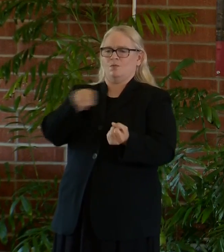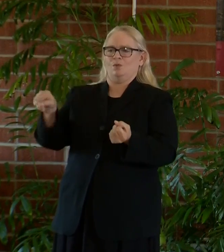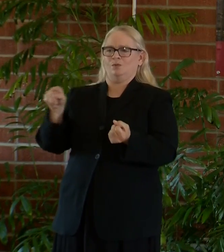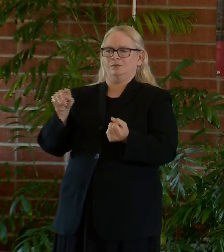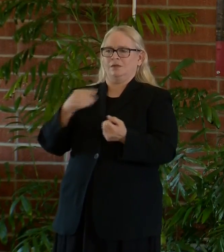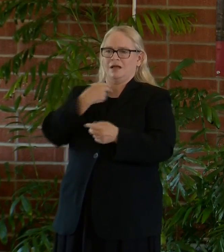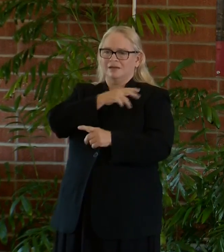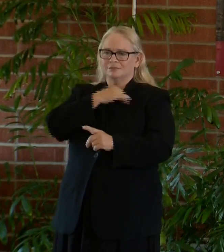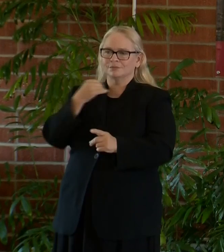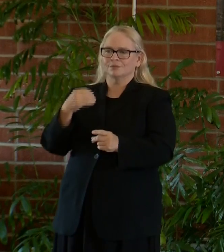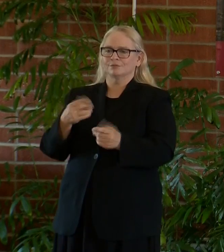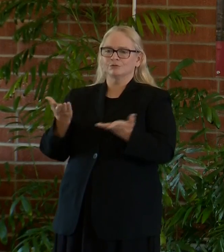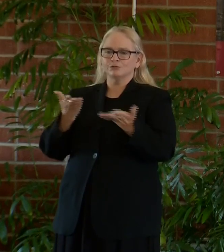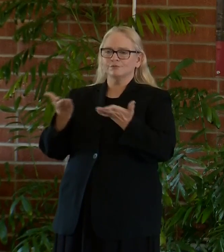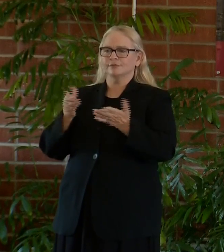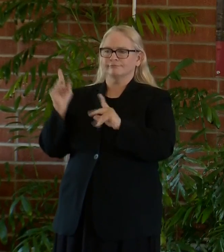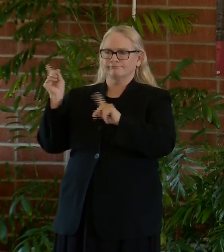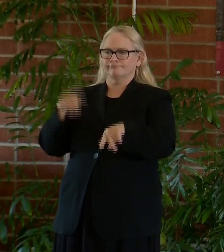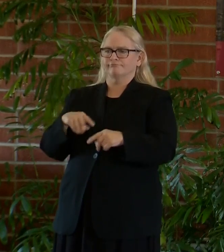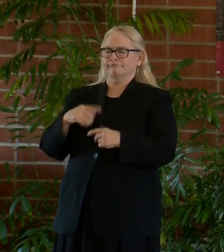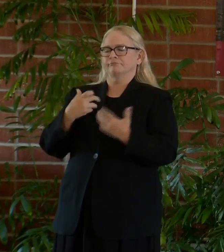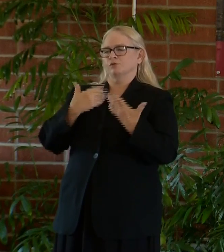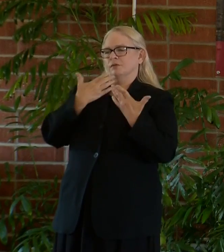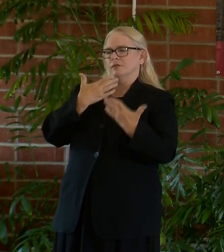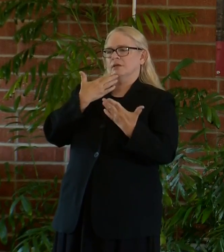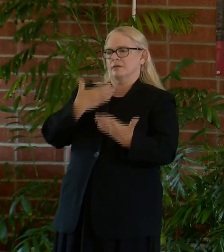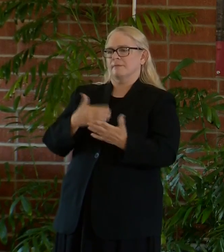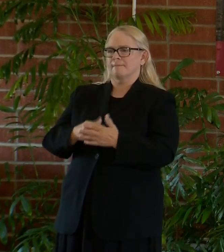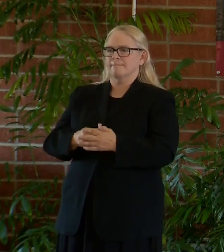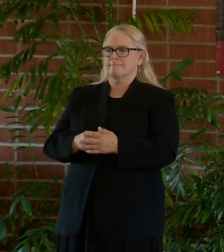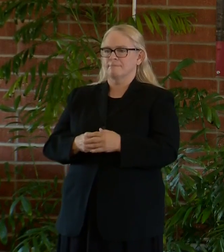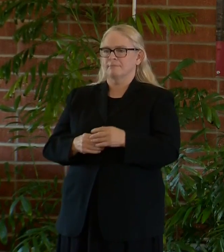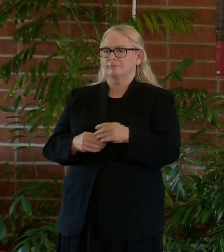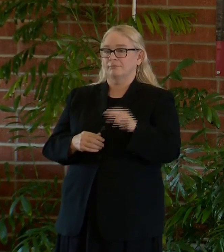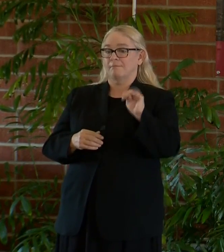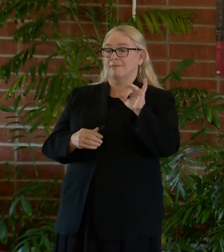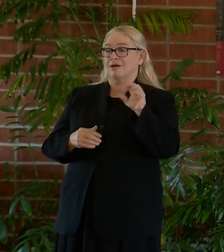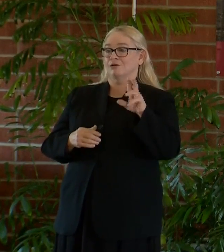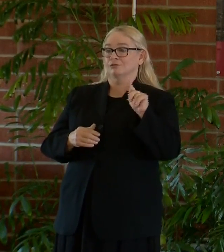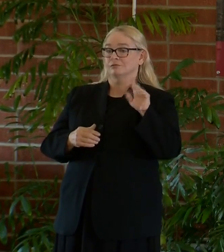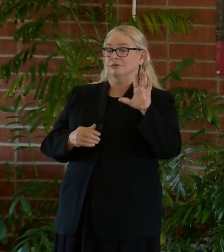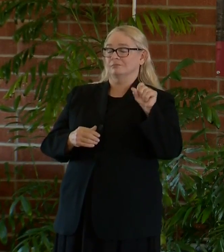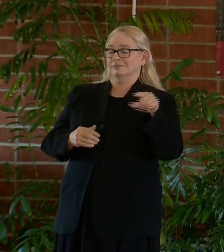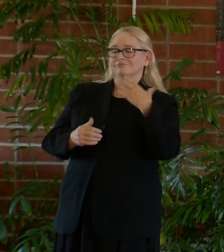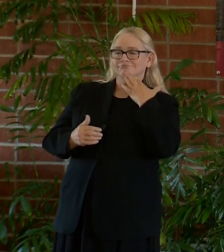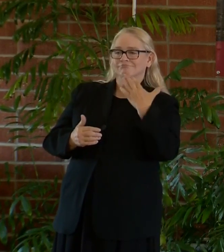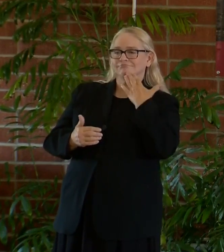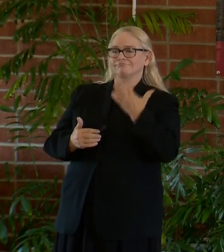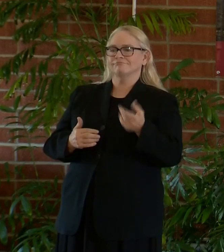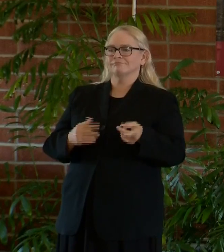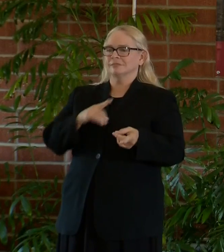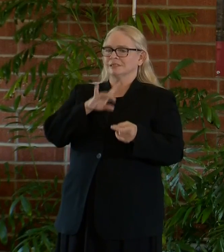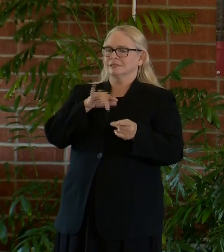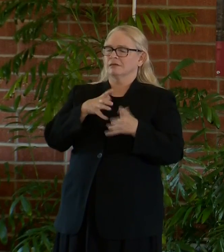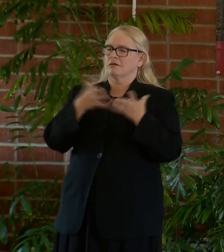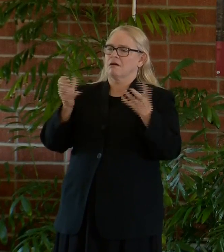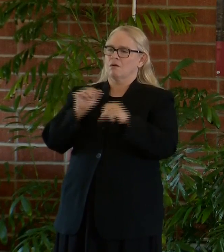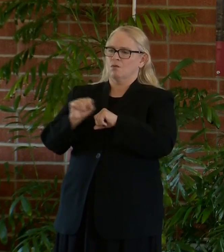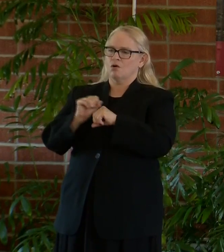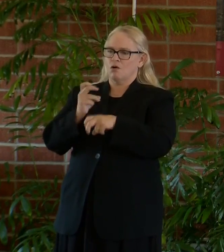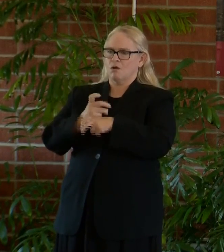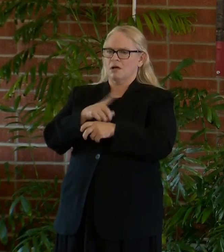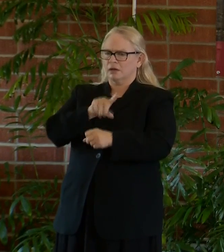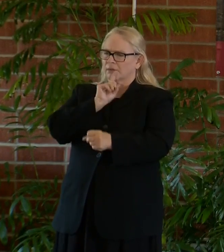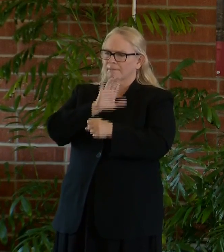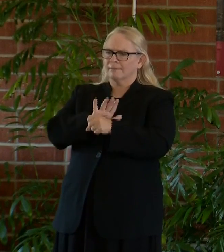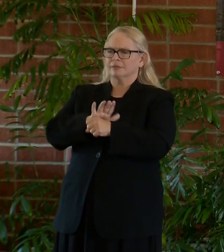here. And I want to just thank Mayor Tubbs for his leadership and for his demonstrable commitment